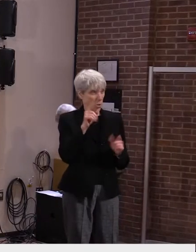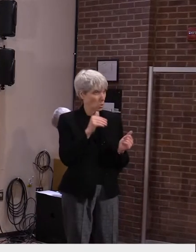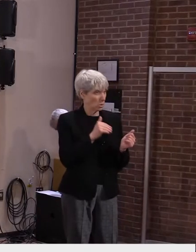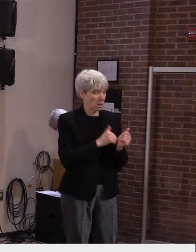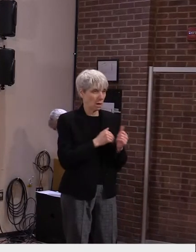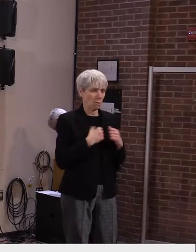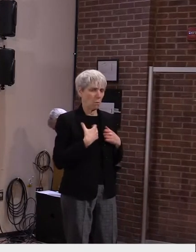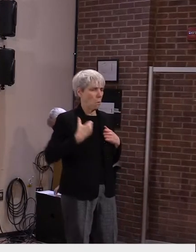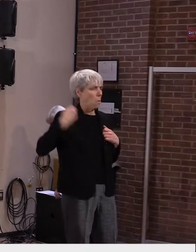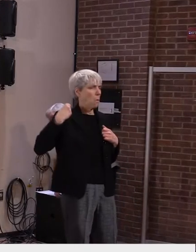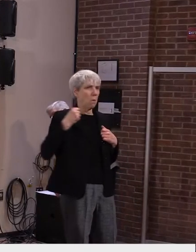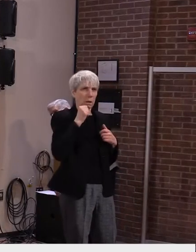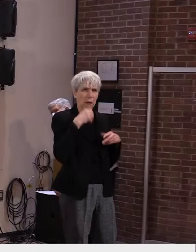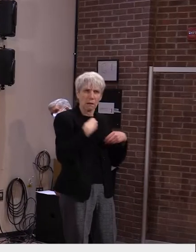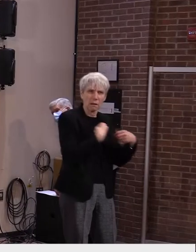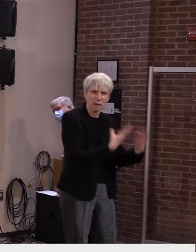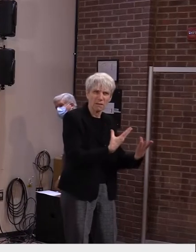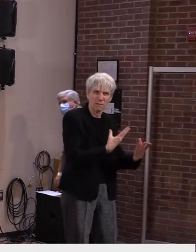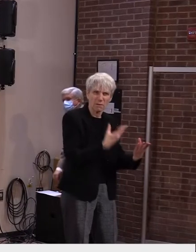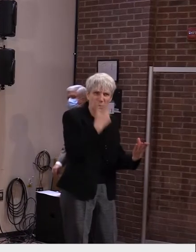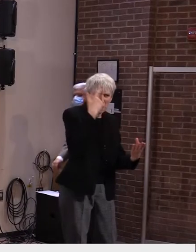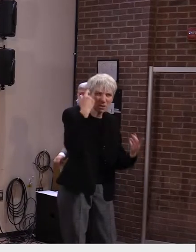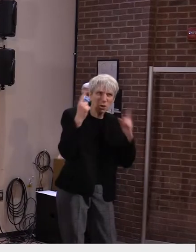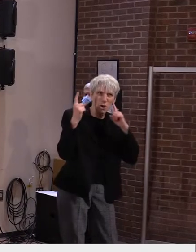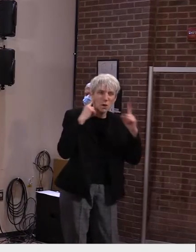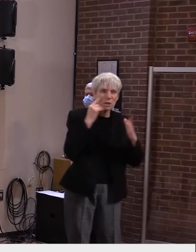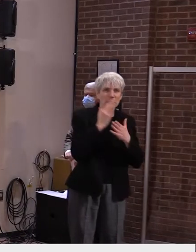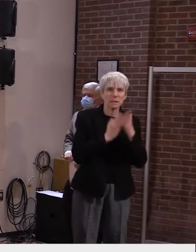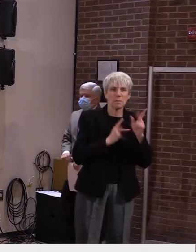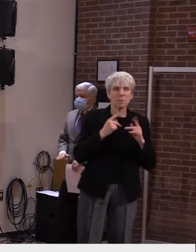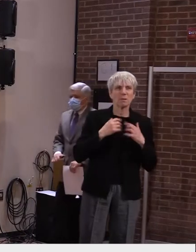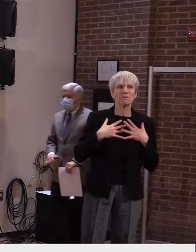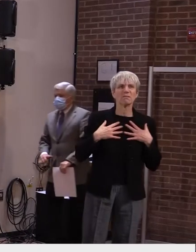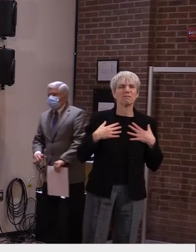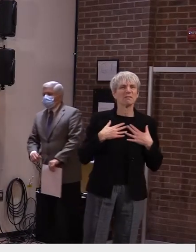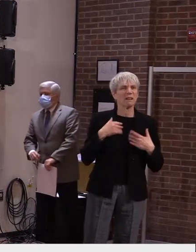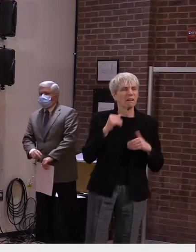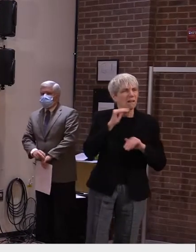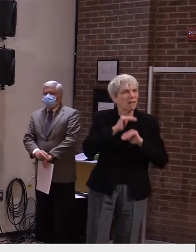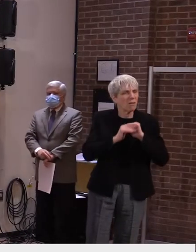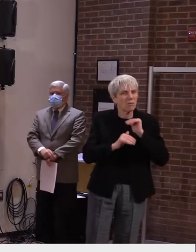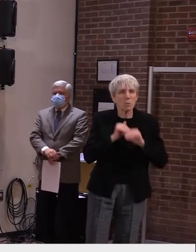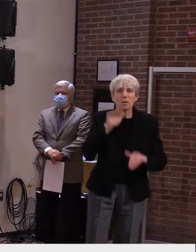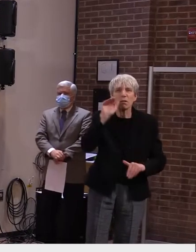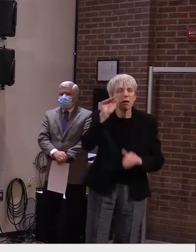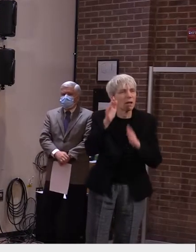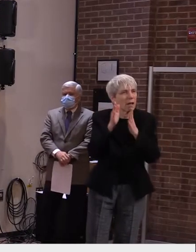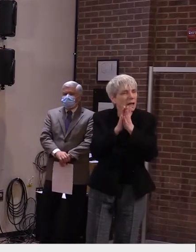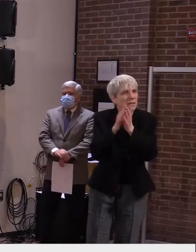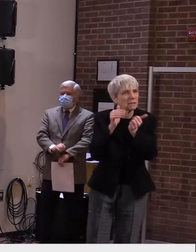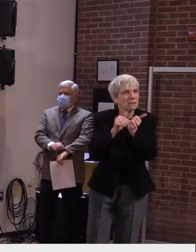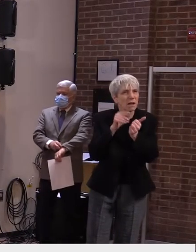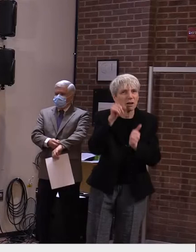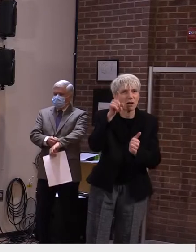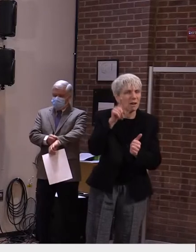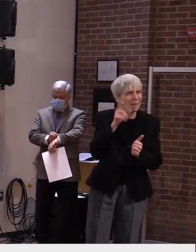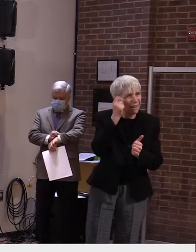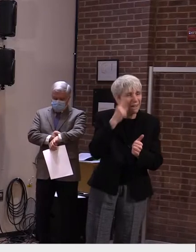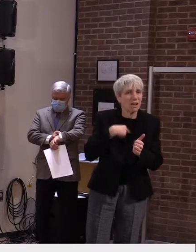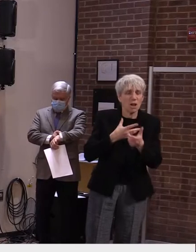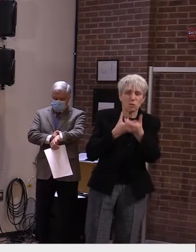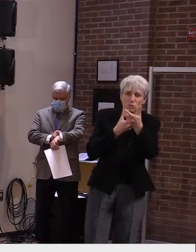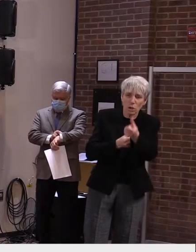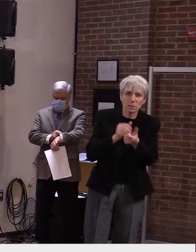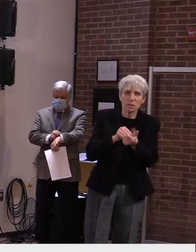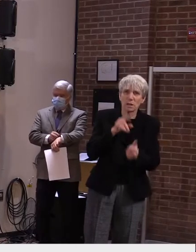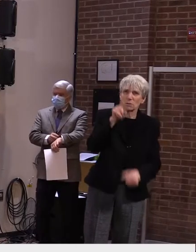hesitant to do it? We've heard from readers who aren't comfortable bringing a treatment to their doctor. They think that their doctor is someone they trust. Shouldn't